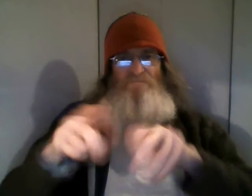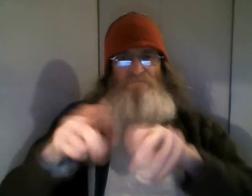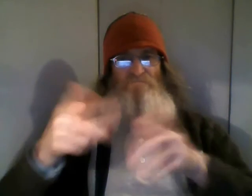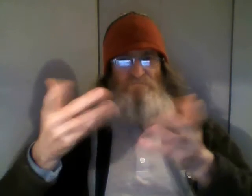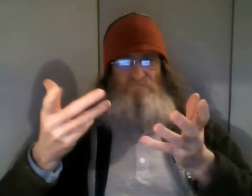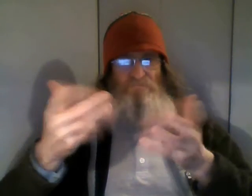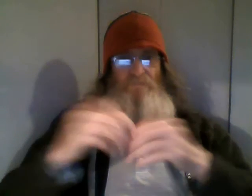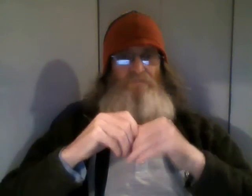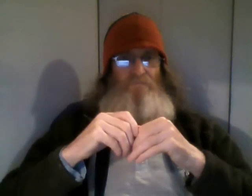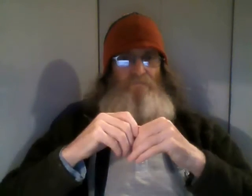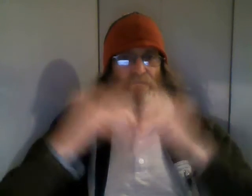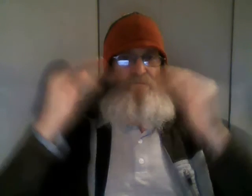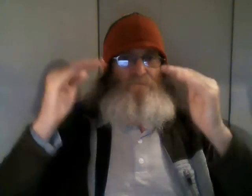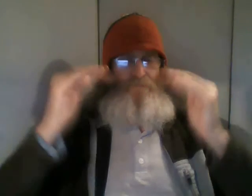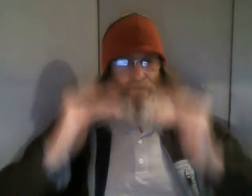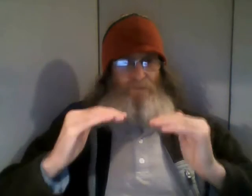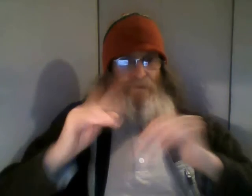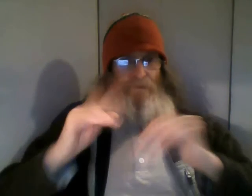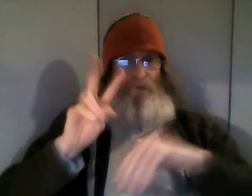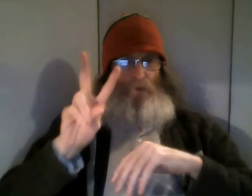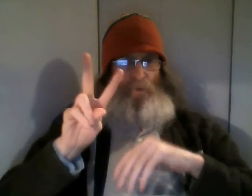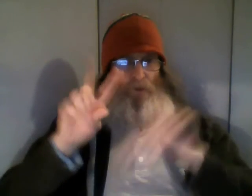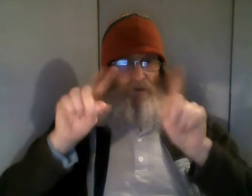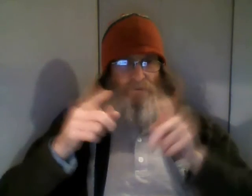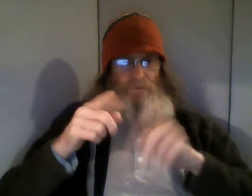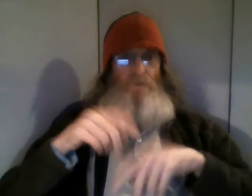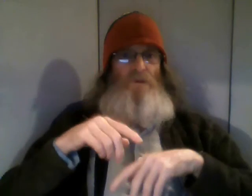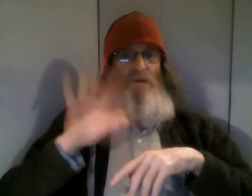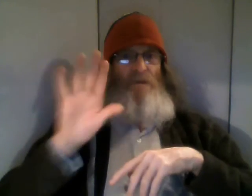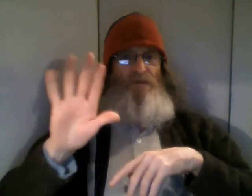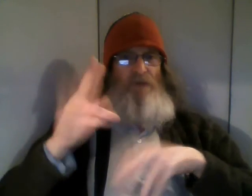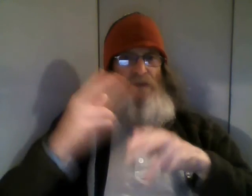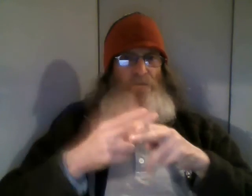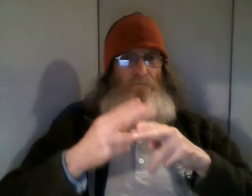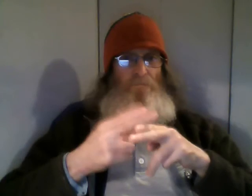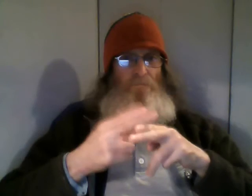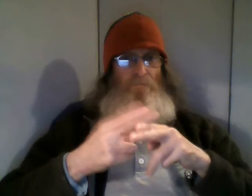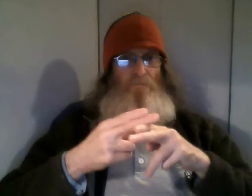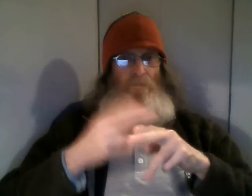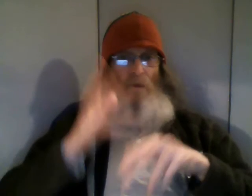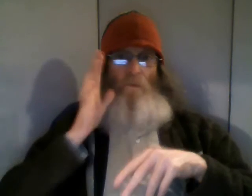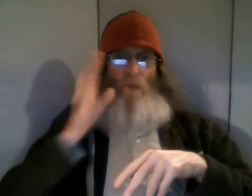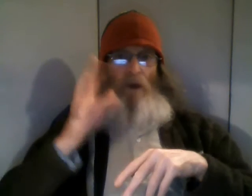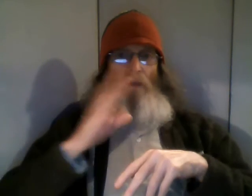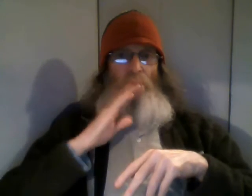Oh, man. Fun. So happy for you, for your success. Thanks.